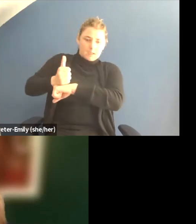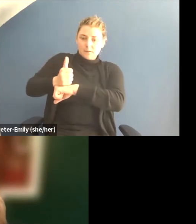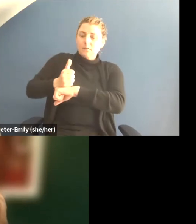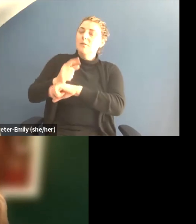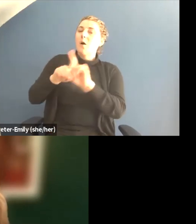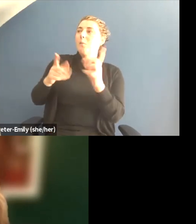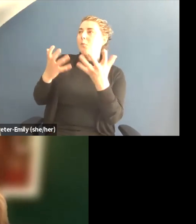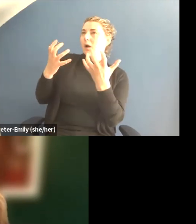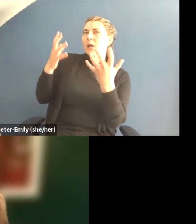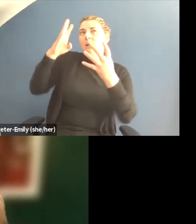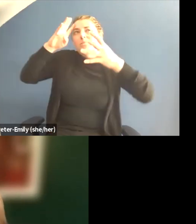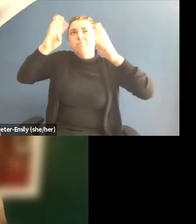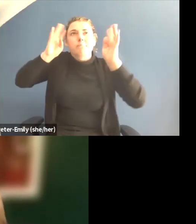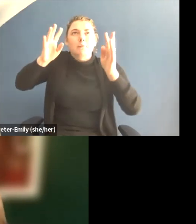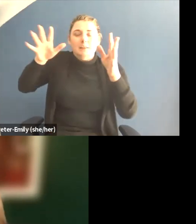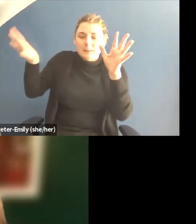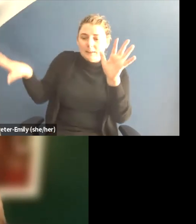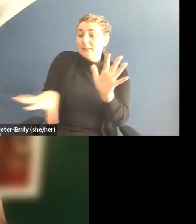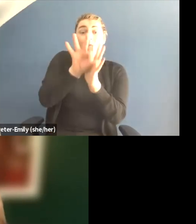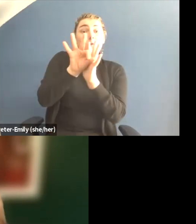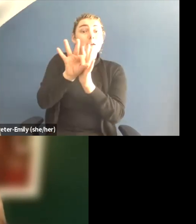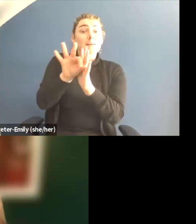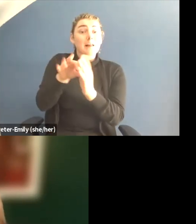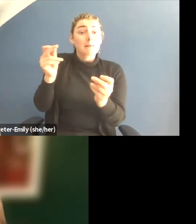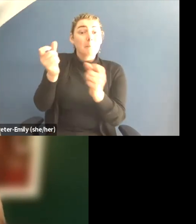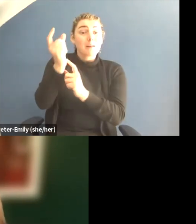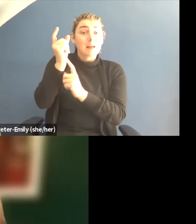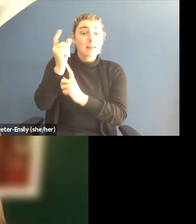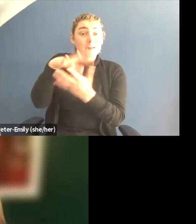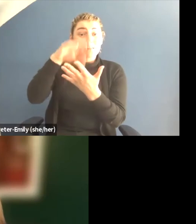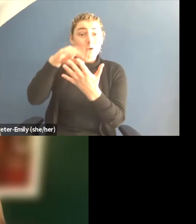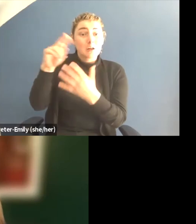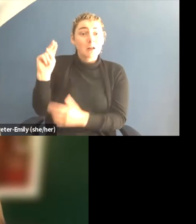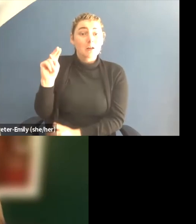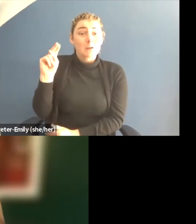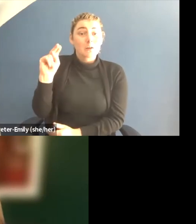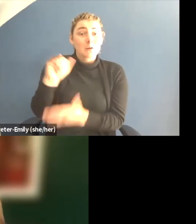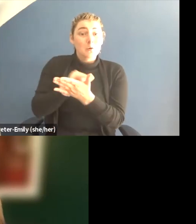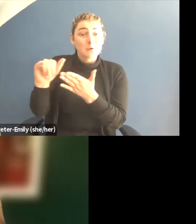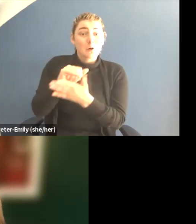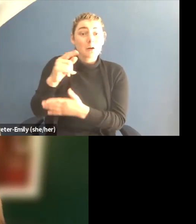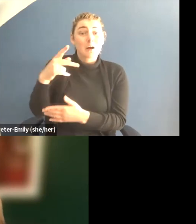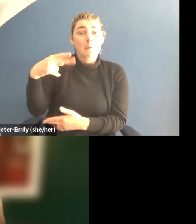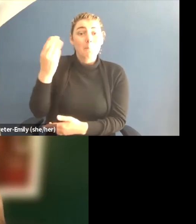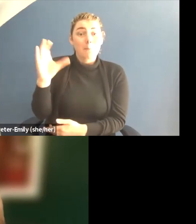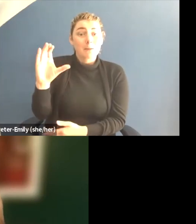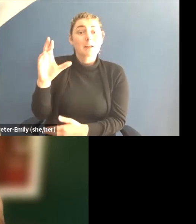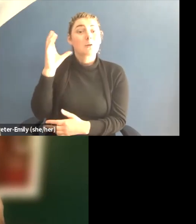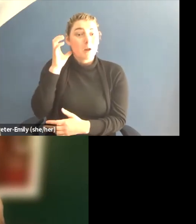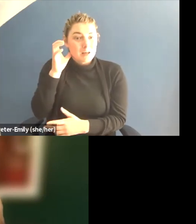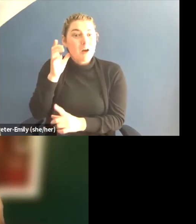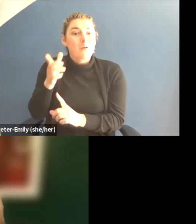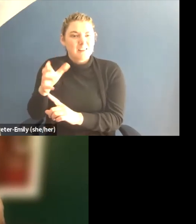surprising discoveries and spontaneous learning. New York Public Radio's former president and CEO, Laura Walker,